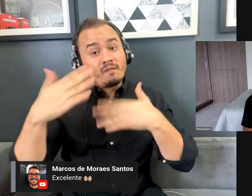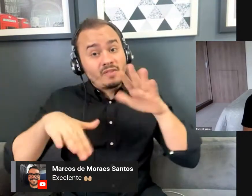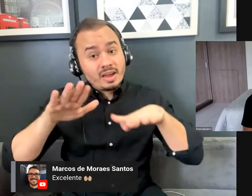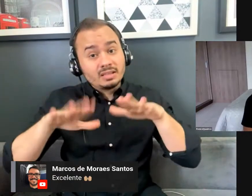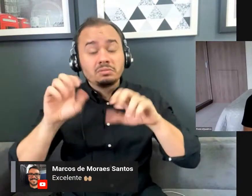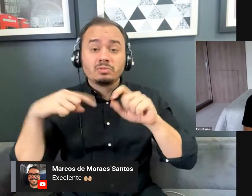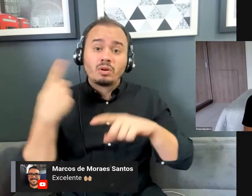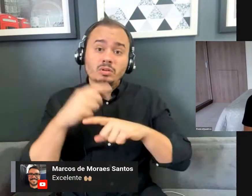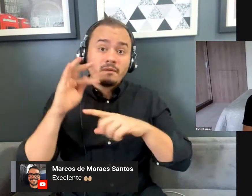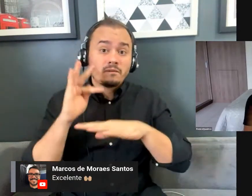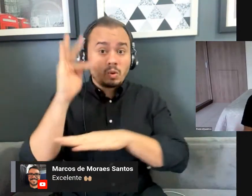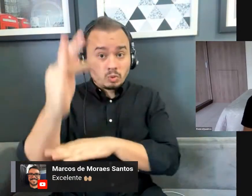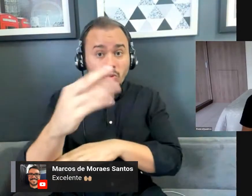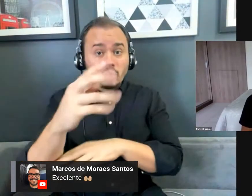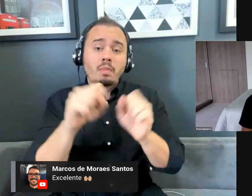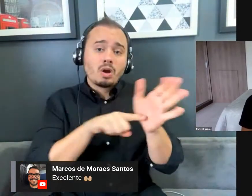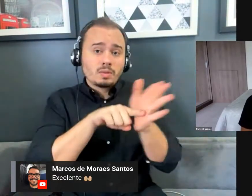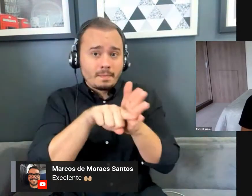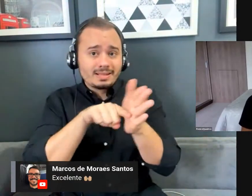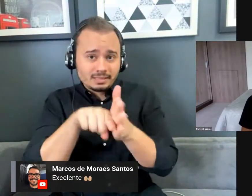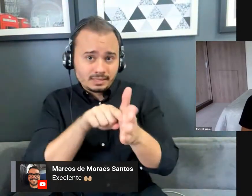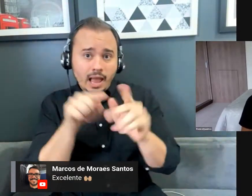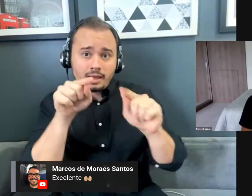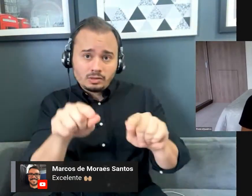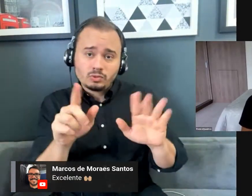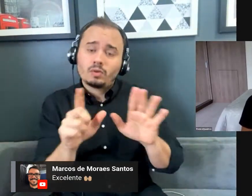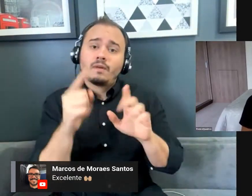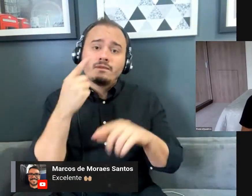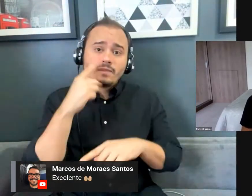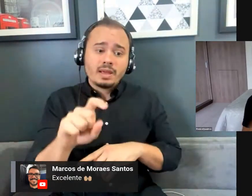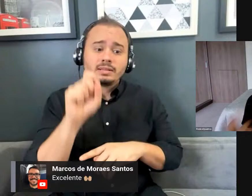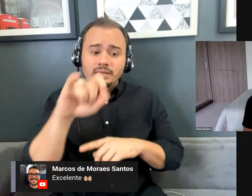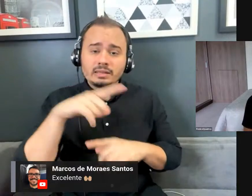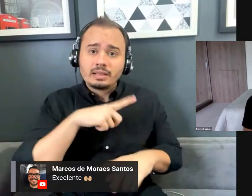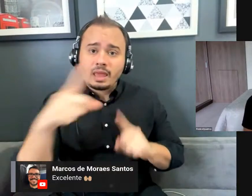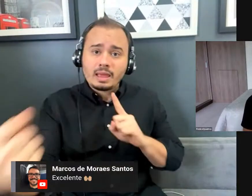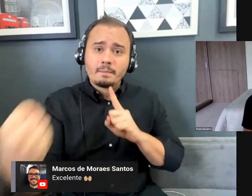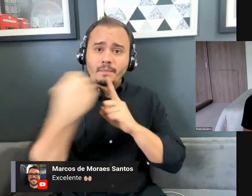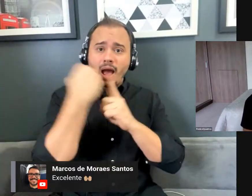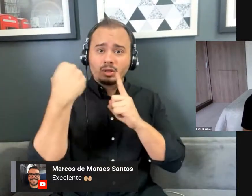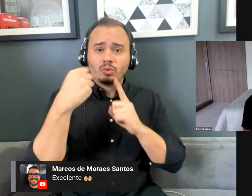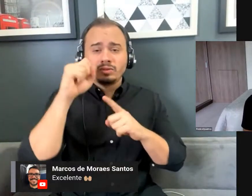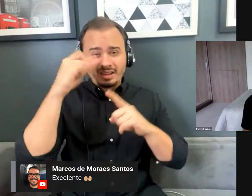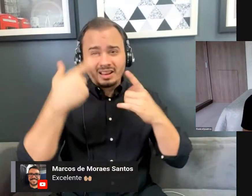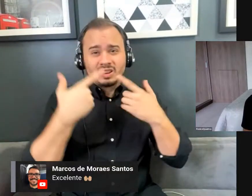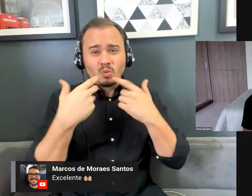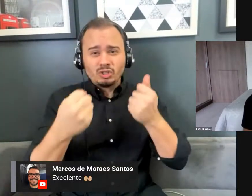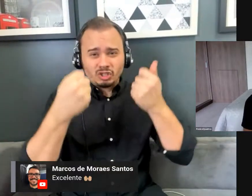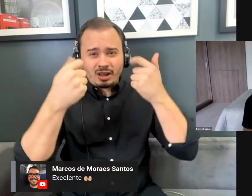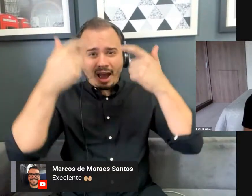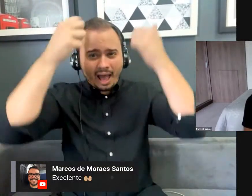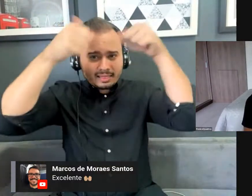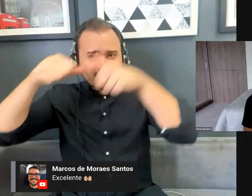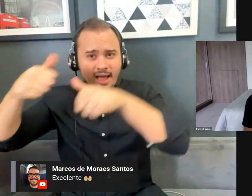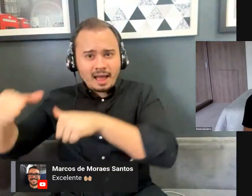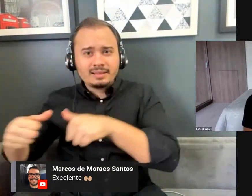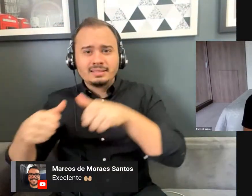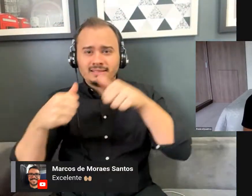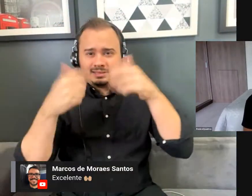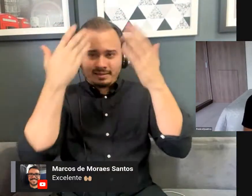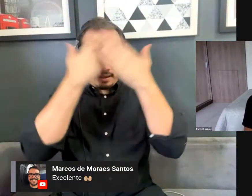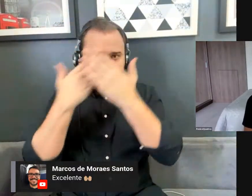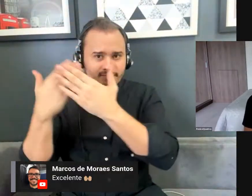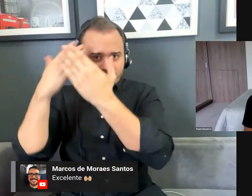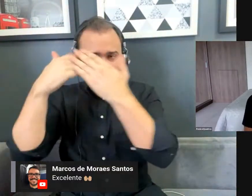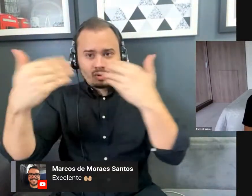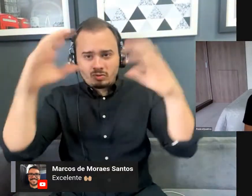check if this would impact in terms of the linguistic analysis of these aspects in